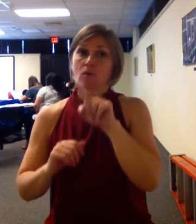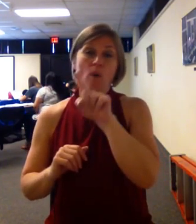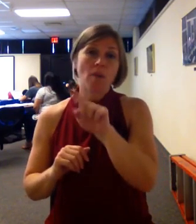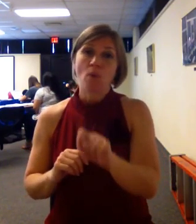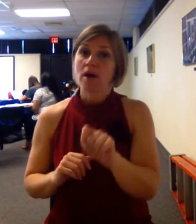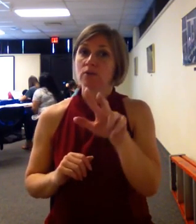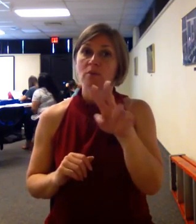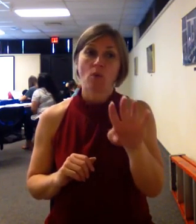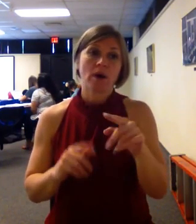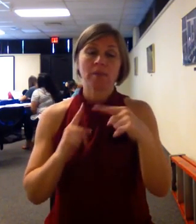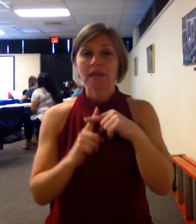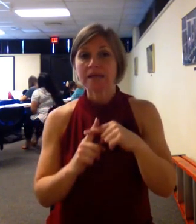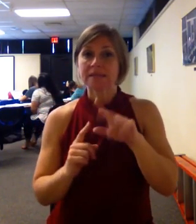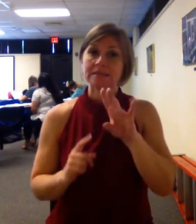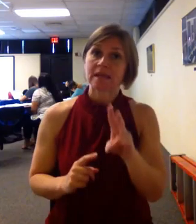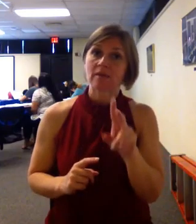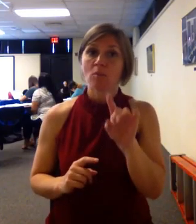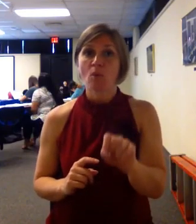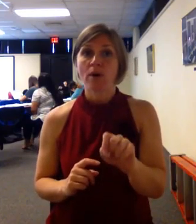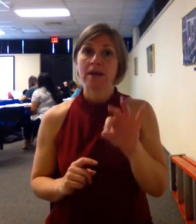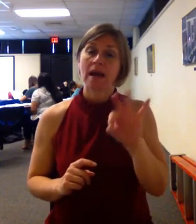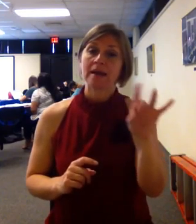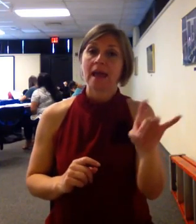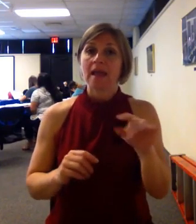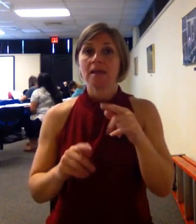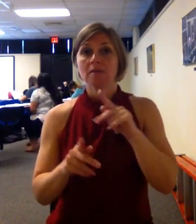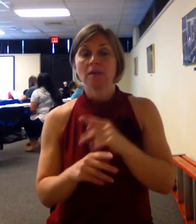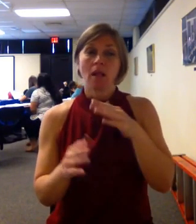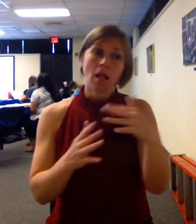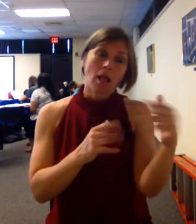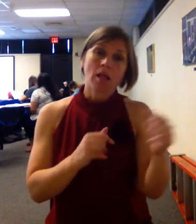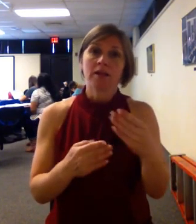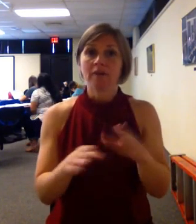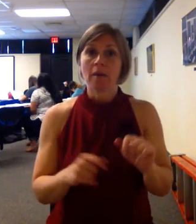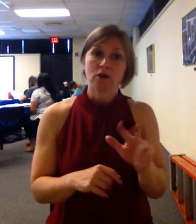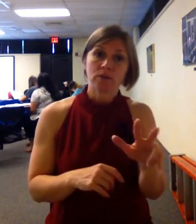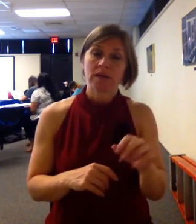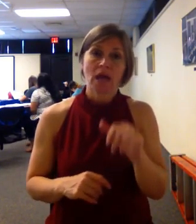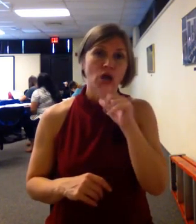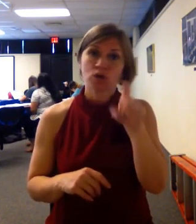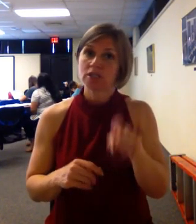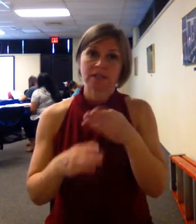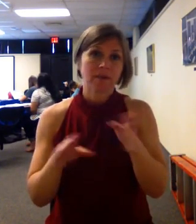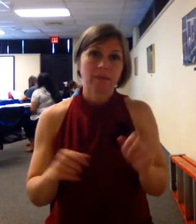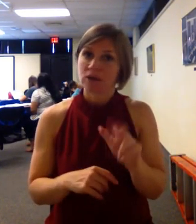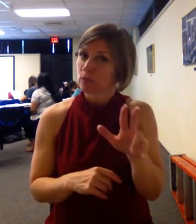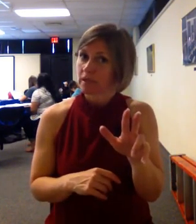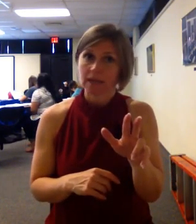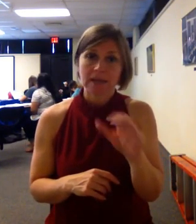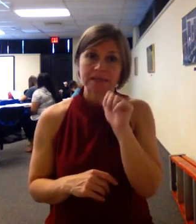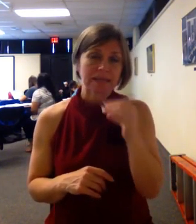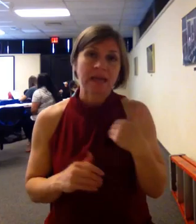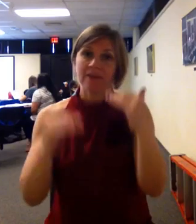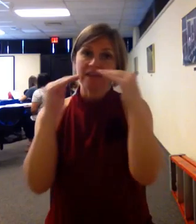plus 7.98 plus 0.88 divided by 3. I couldn't just divide it by 3 because I didn't have equal dollars invested